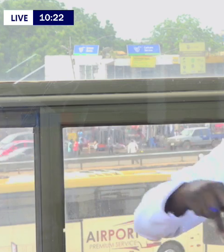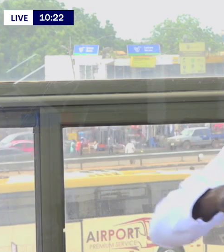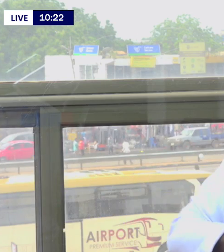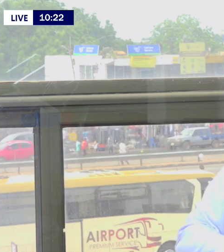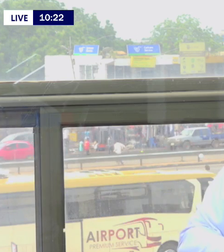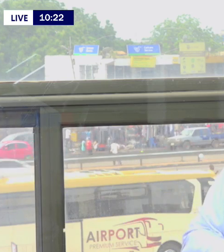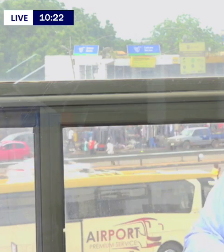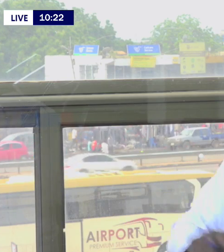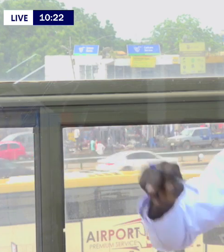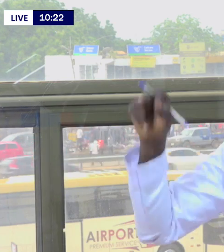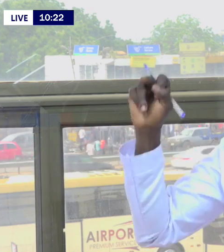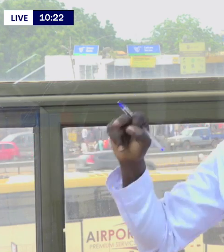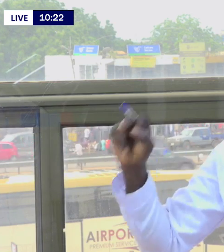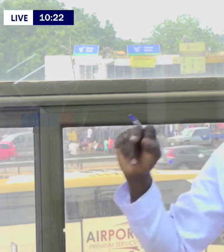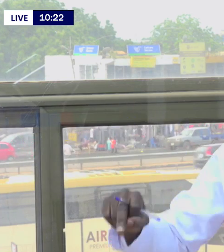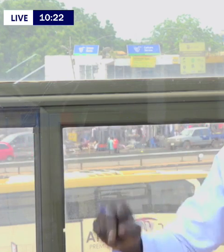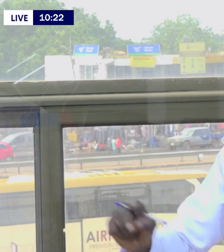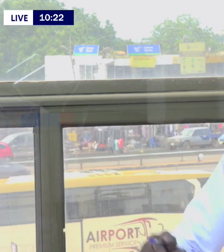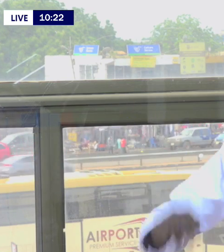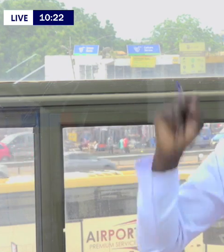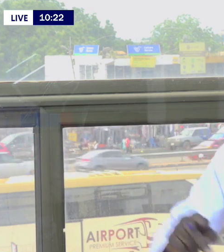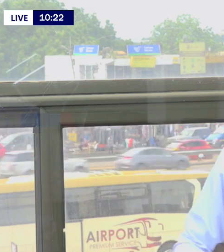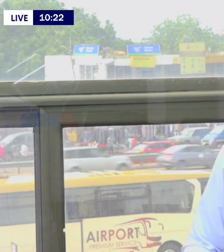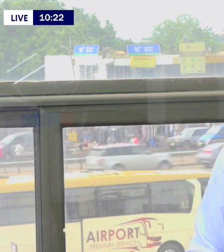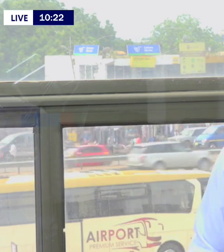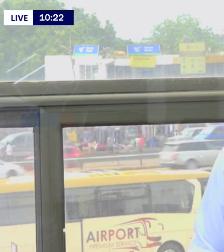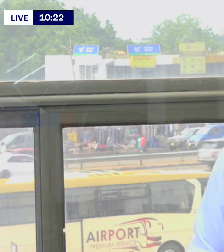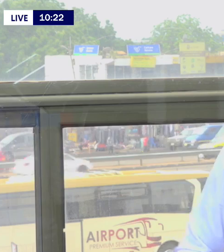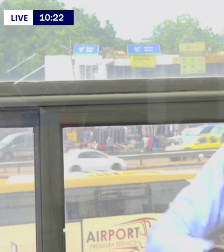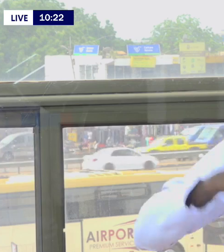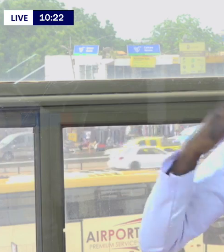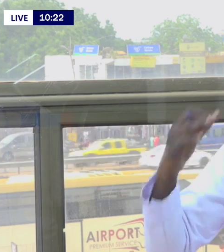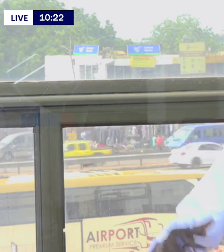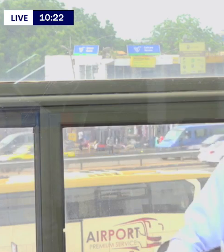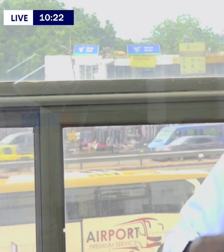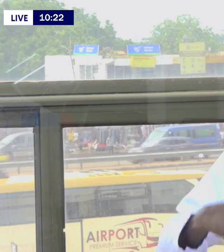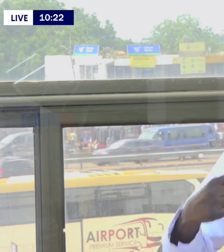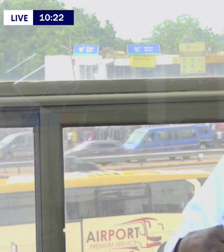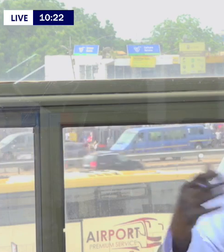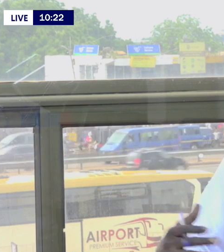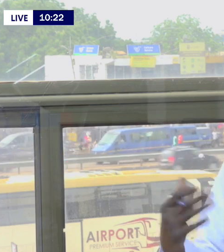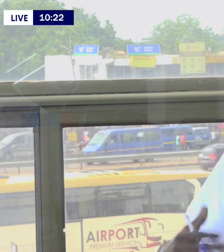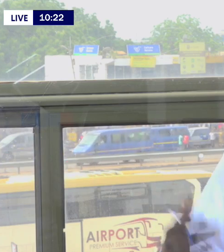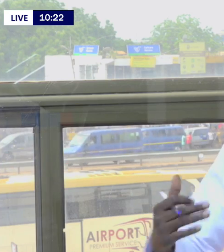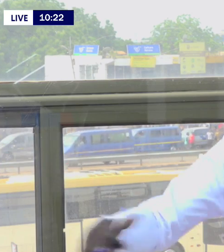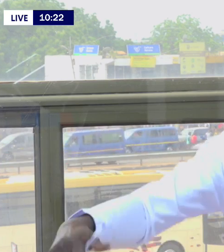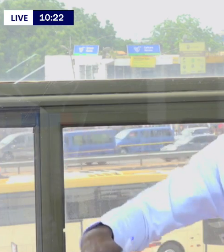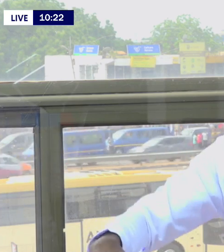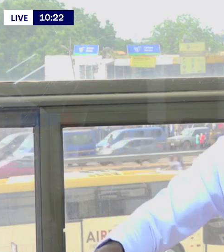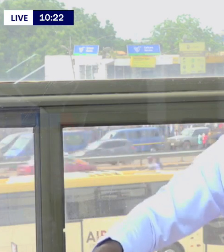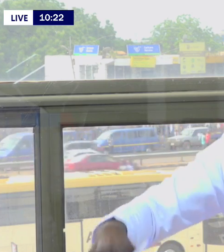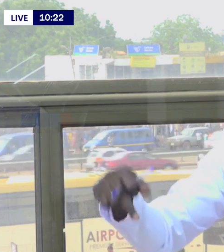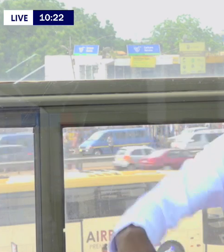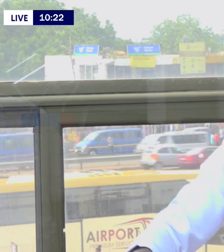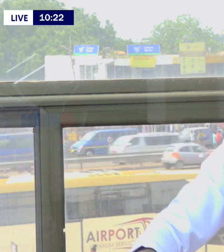leads to the assertion, say, yeah, register na nkasa no e ya bloated e dini wo mu a e bia na eni se omu